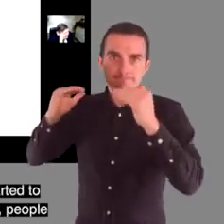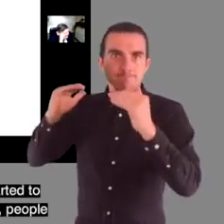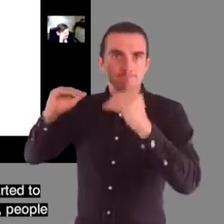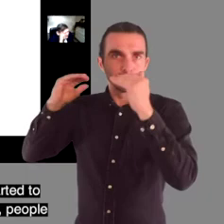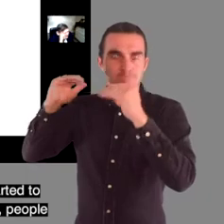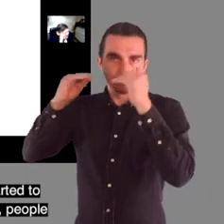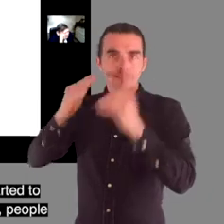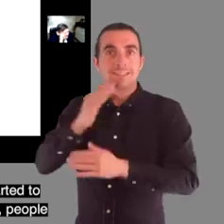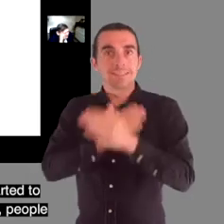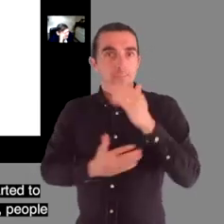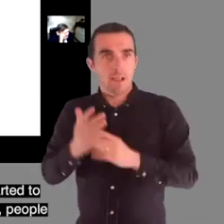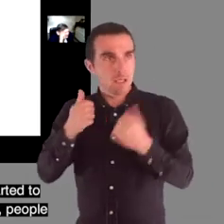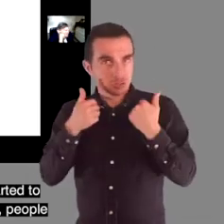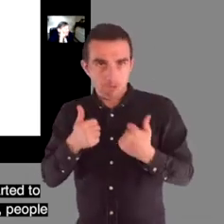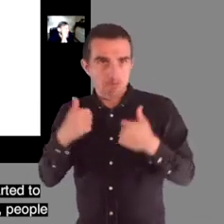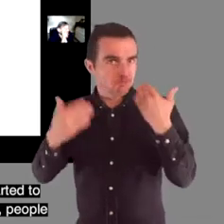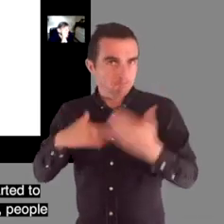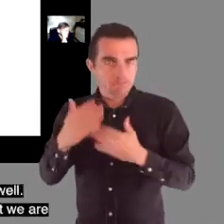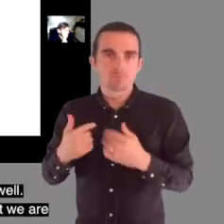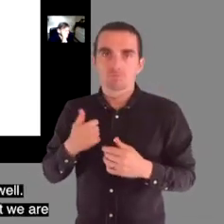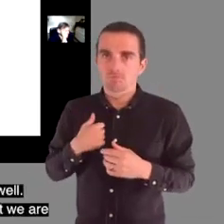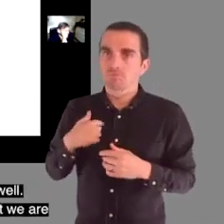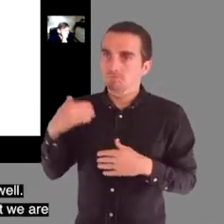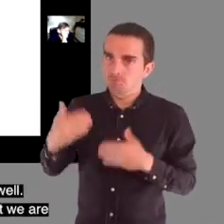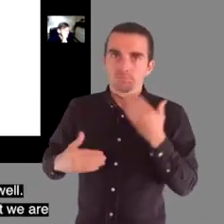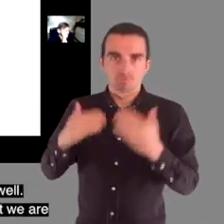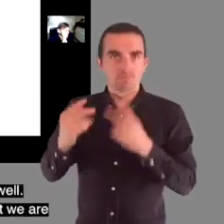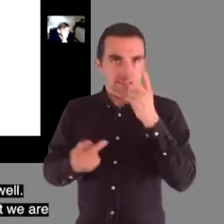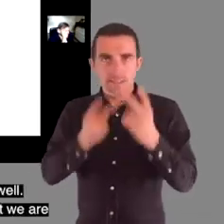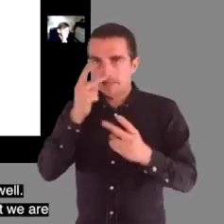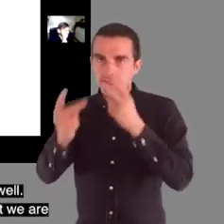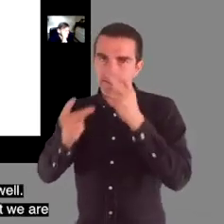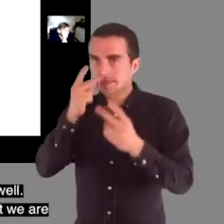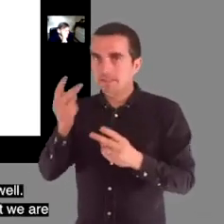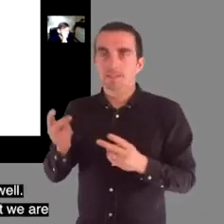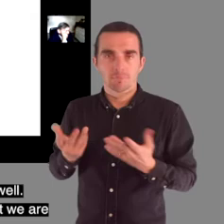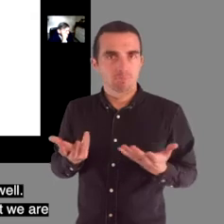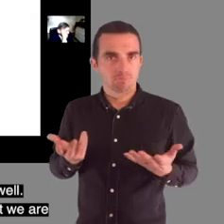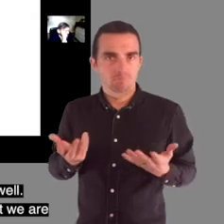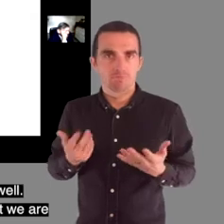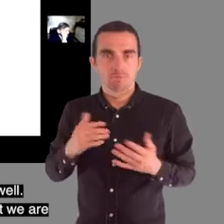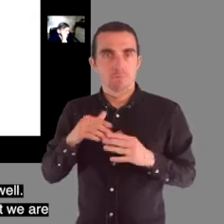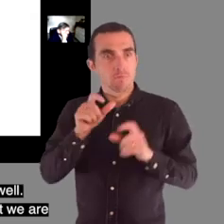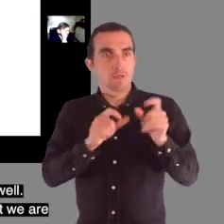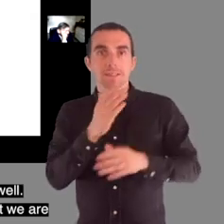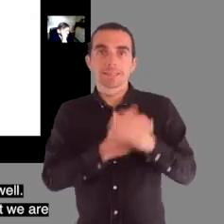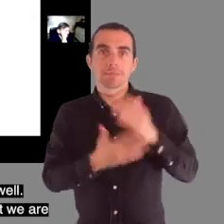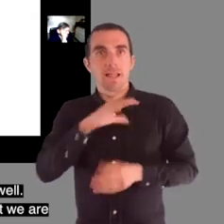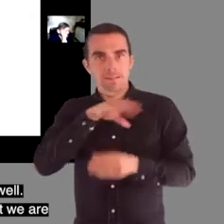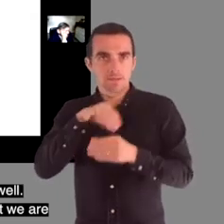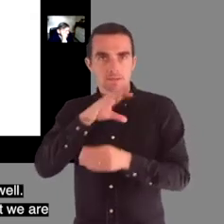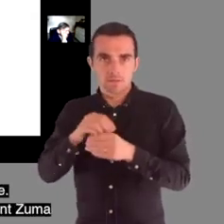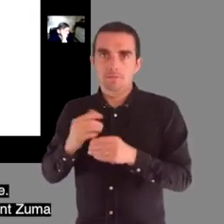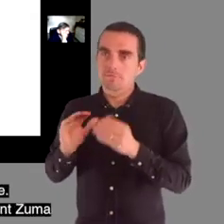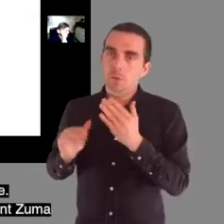to have people on higher position. People with disability were, they were doing well. We were starting now to see that